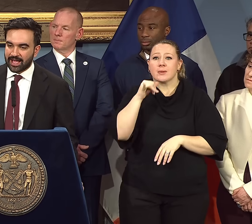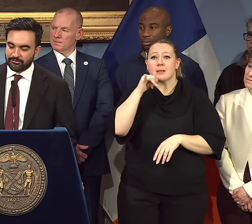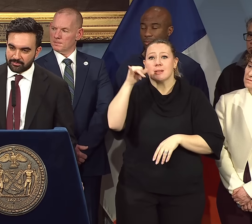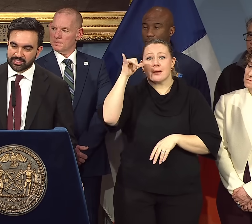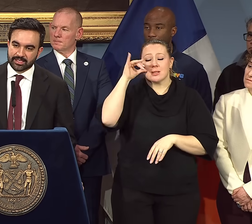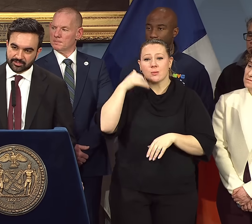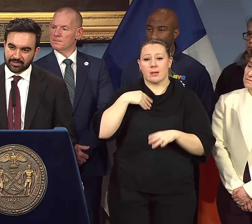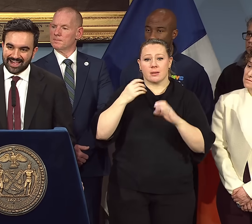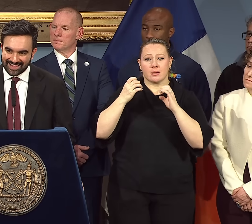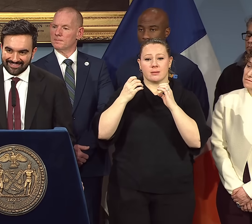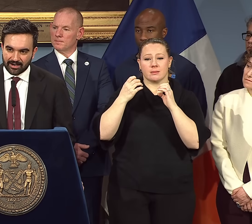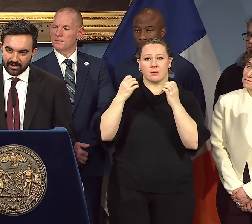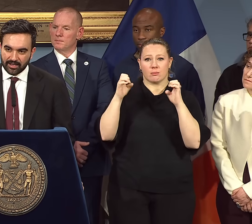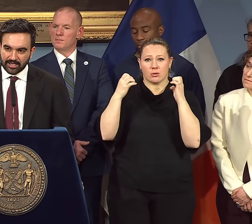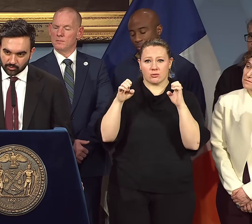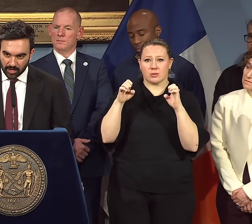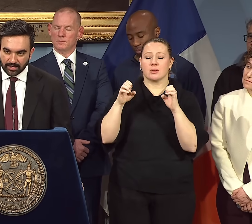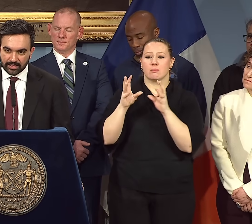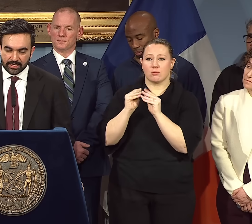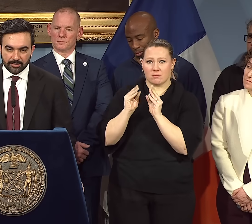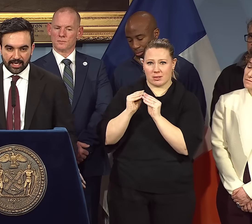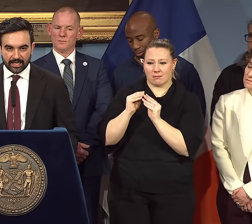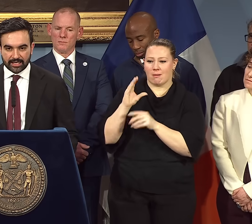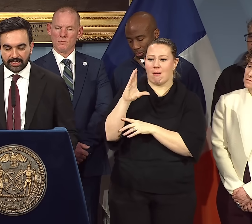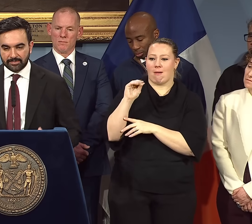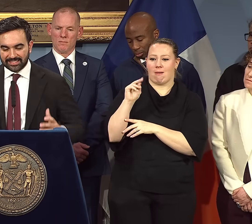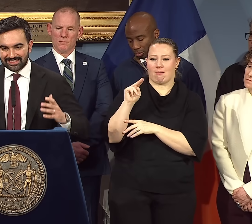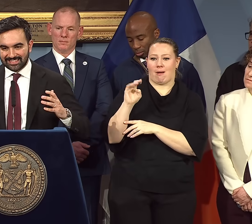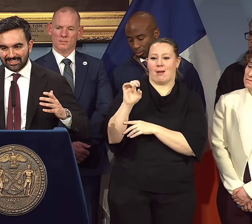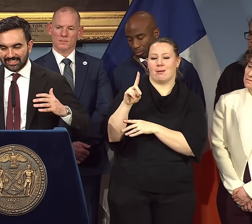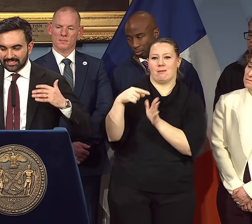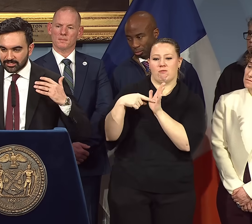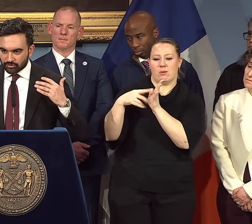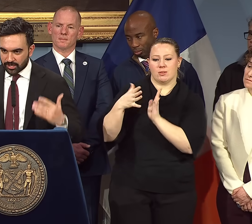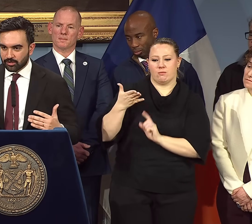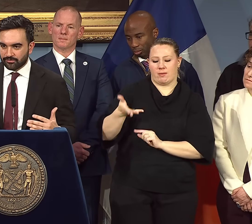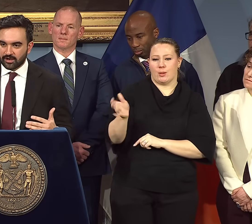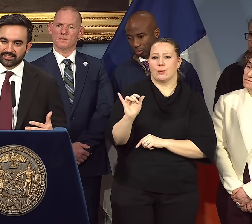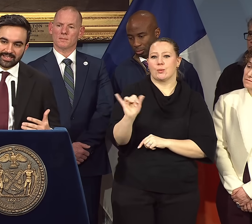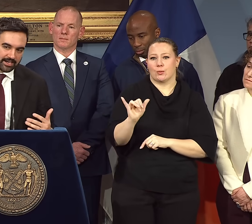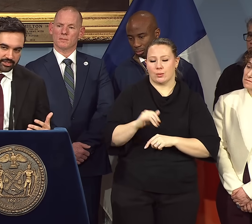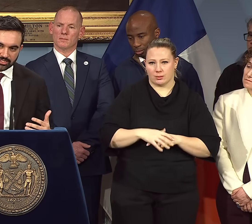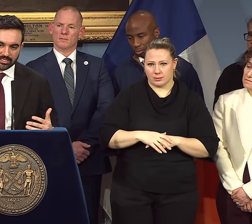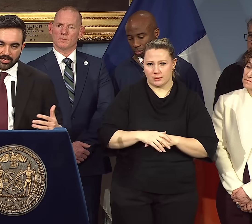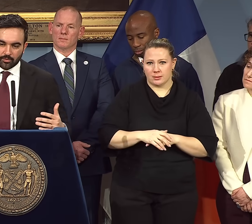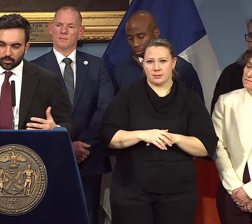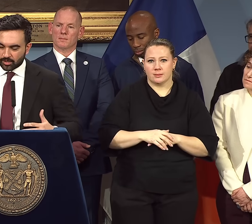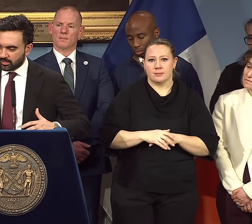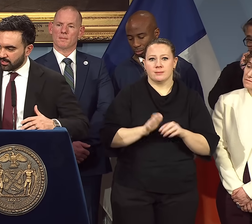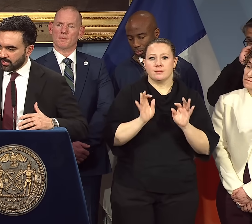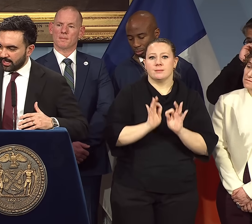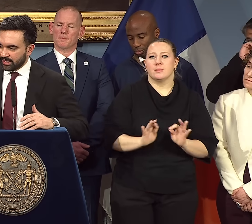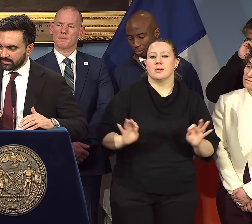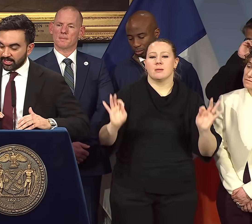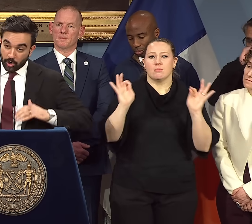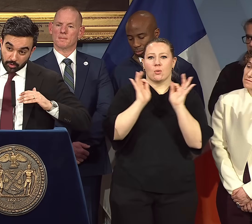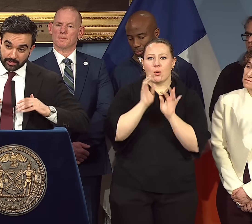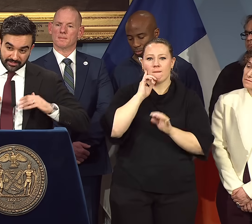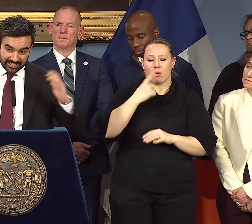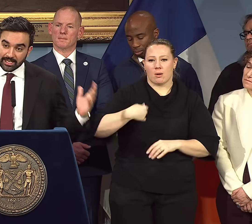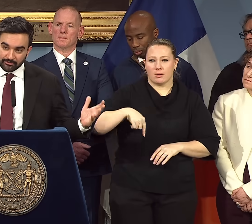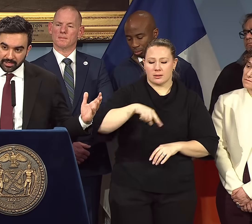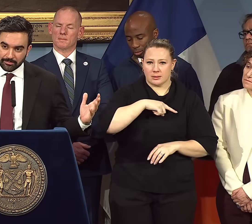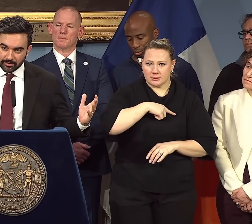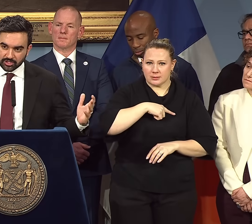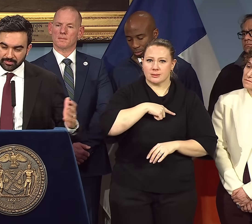we also had representatives from Con Ed there as well. And because it is critical for us to not just work as a whole